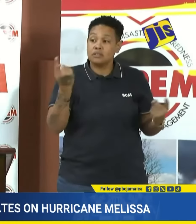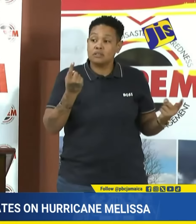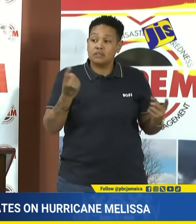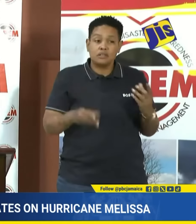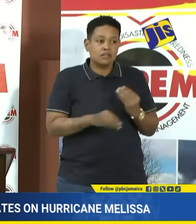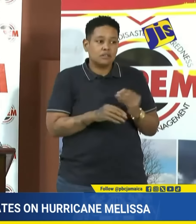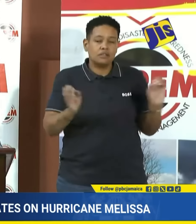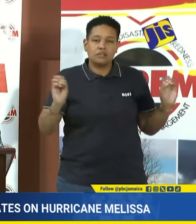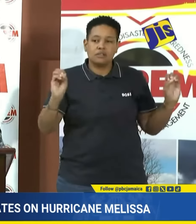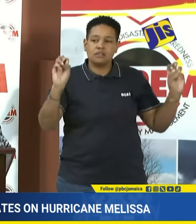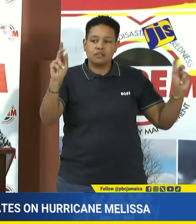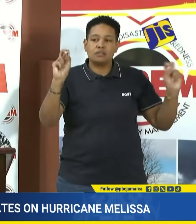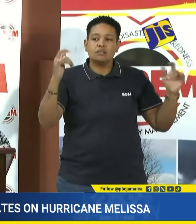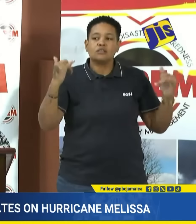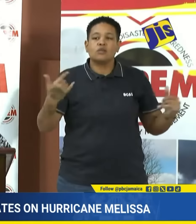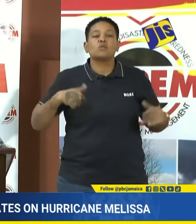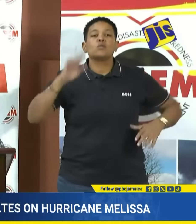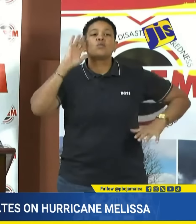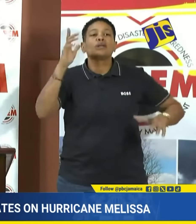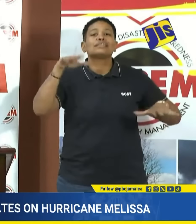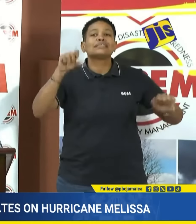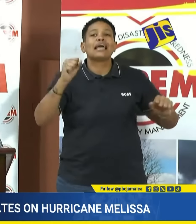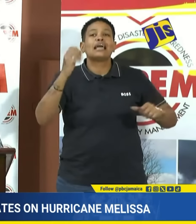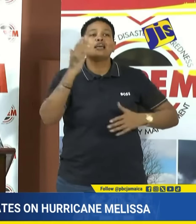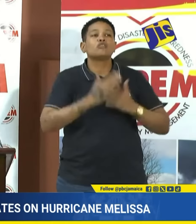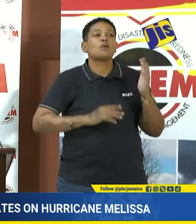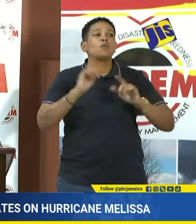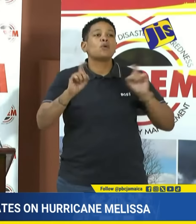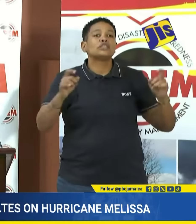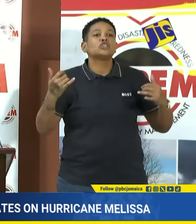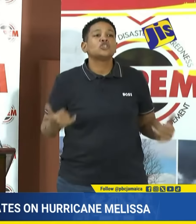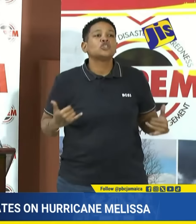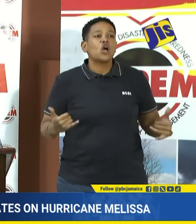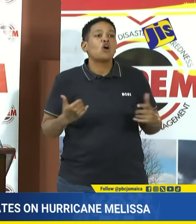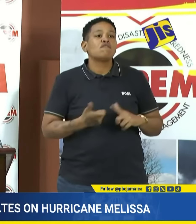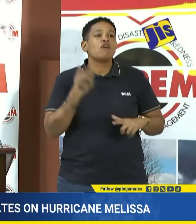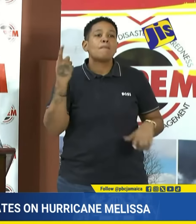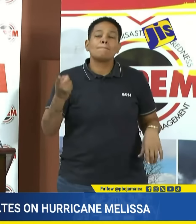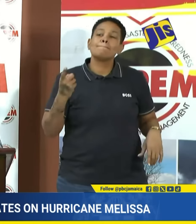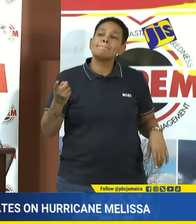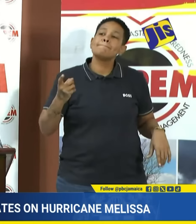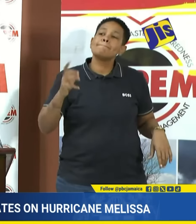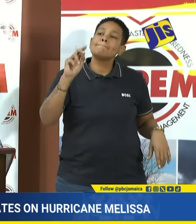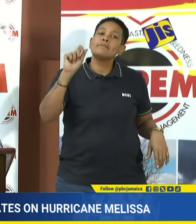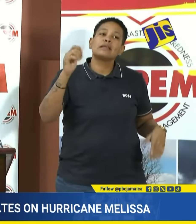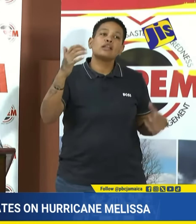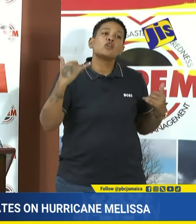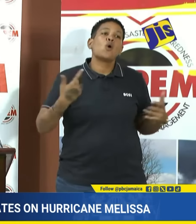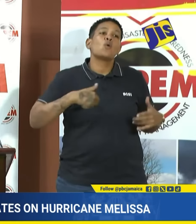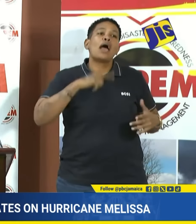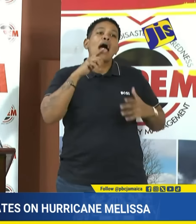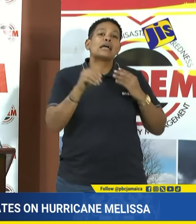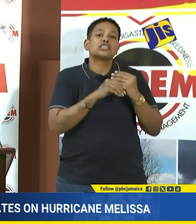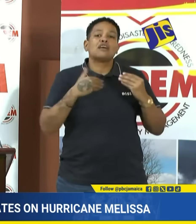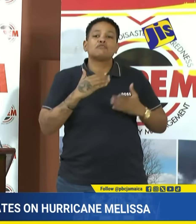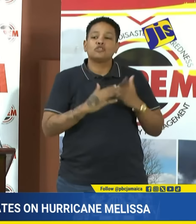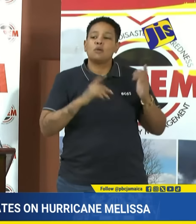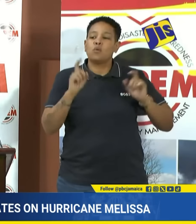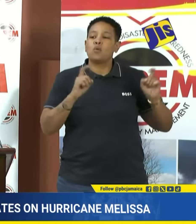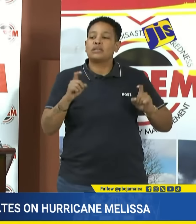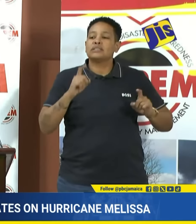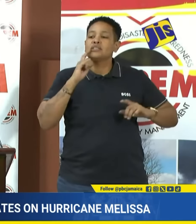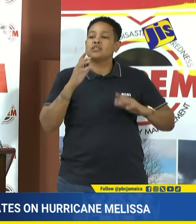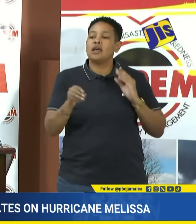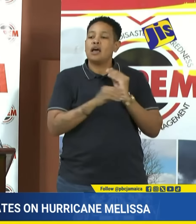something in addition? No? All right, okay, we're going to be taking the questions from the media, and we also have some